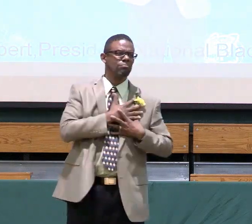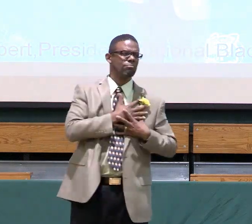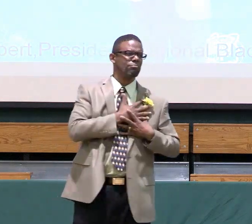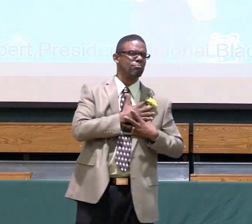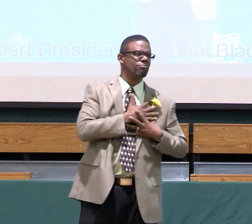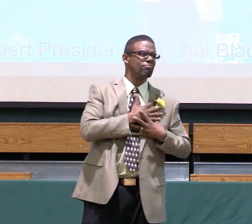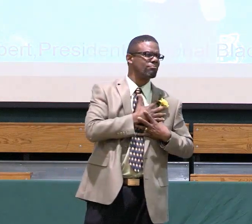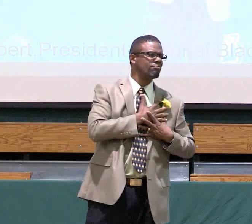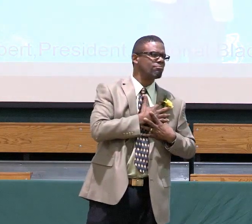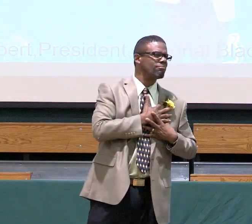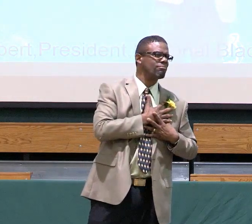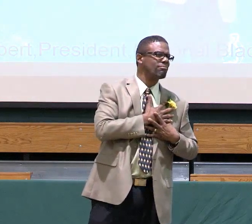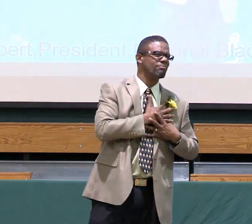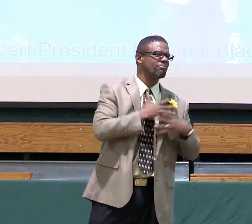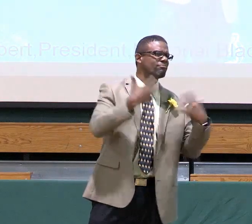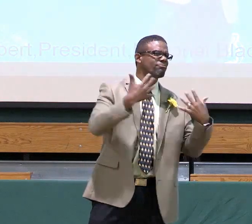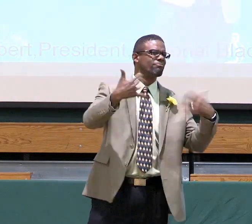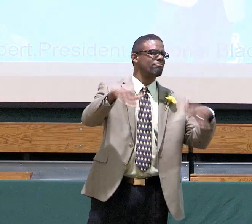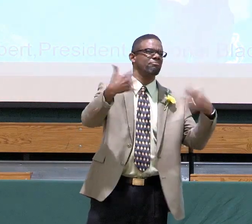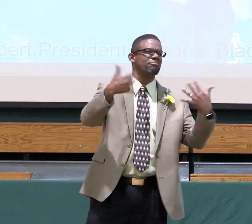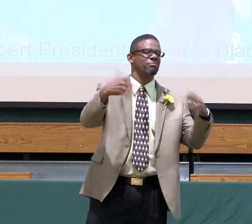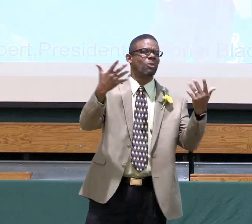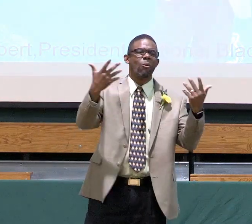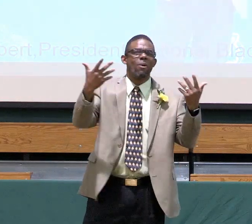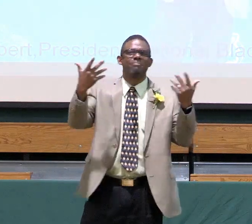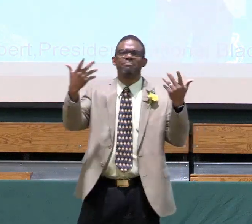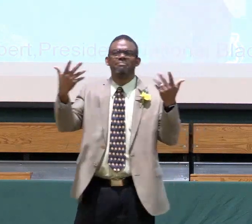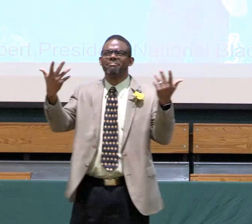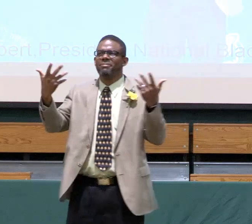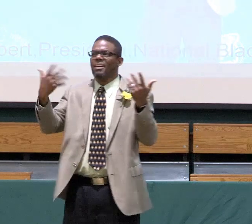of the GSD family. My heart belongs here.